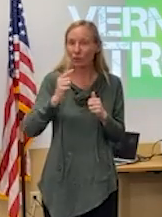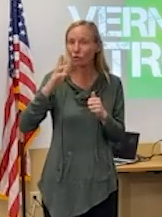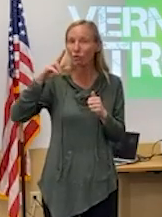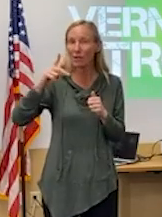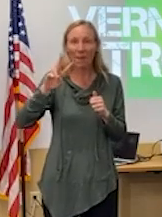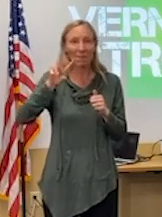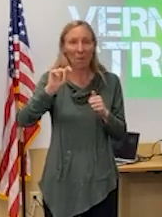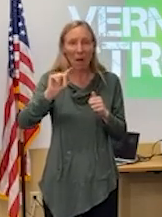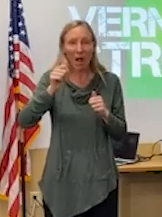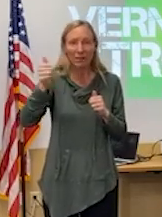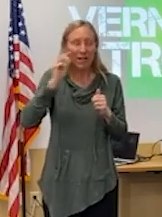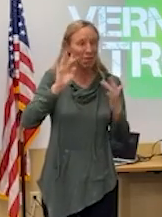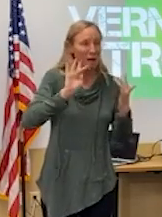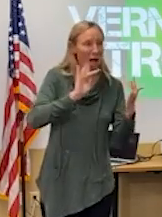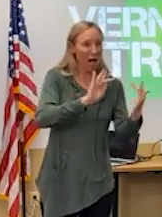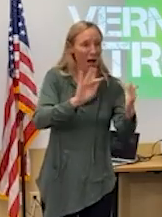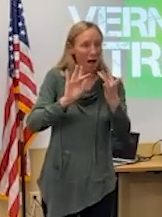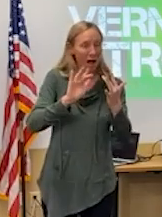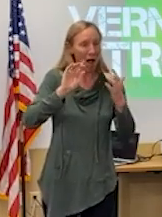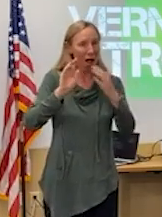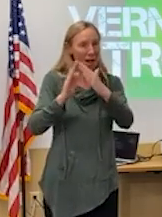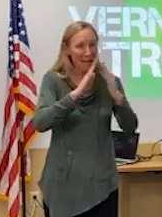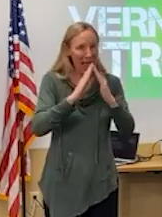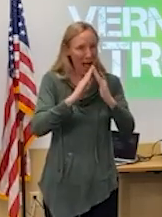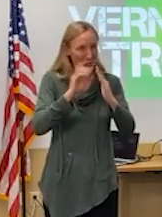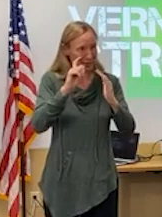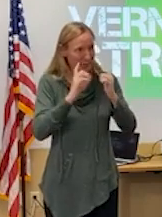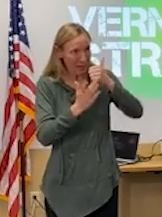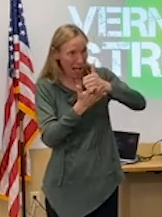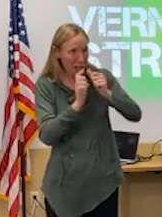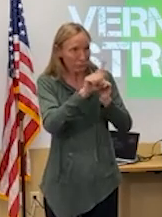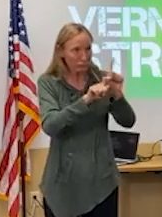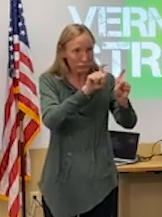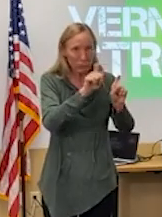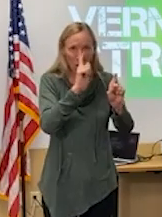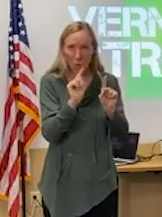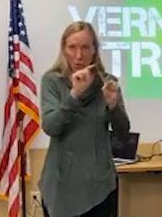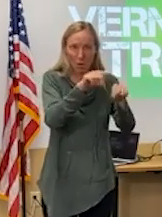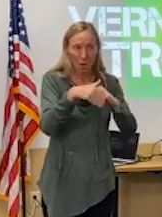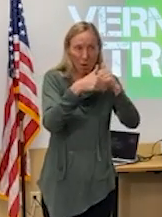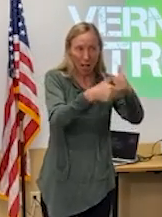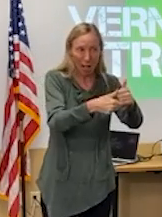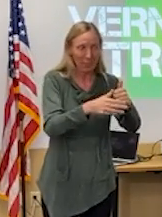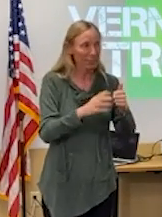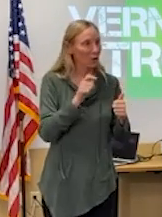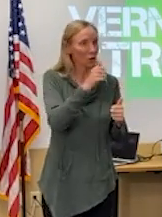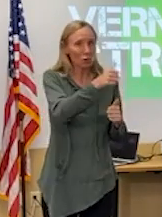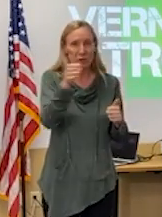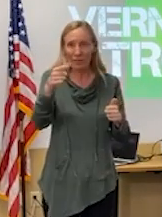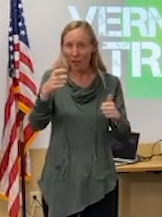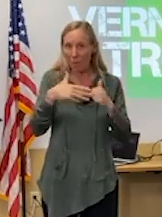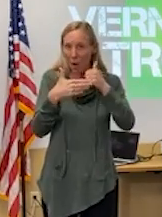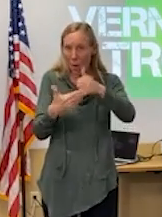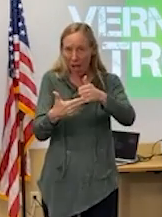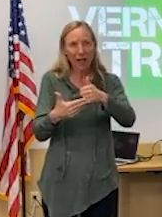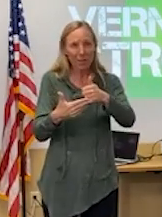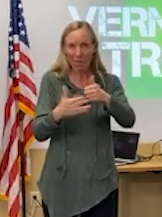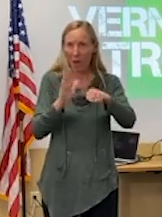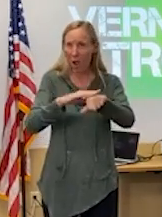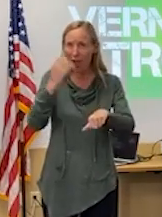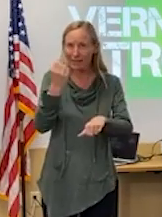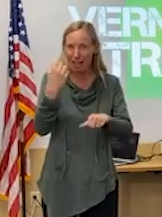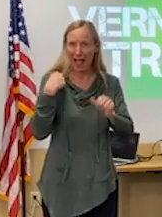reach out to towns to identify areas that could use some help. If you're looking for a place to go on Saturday,